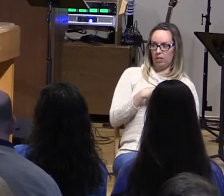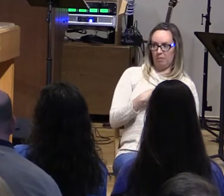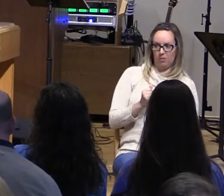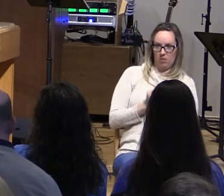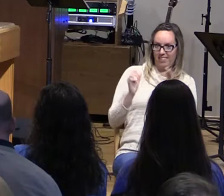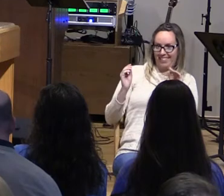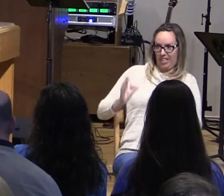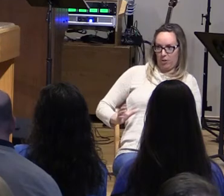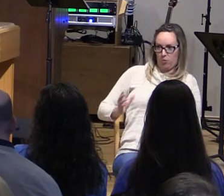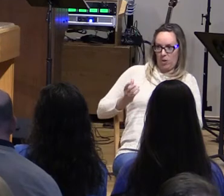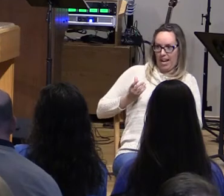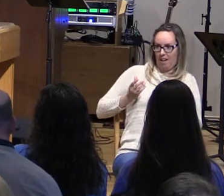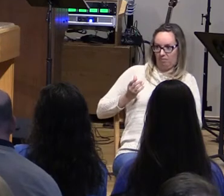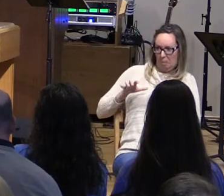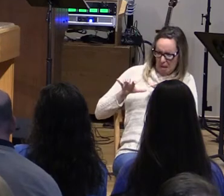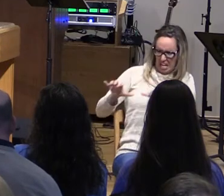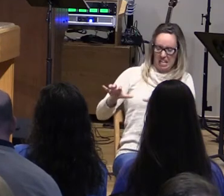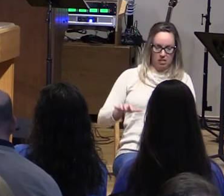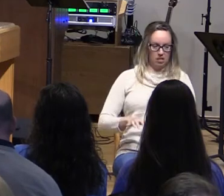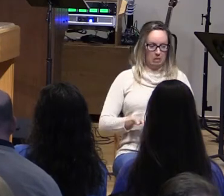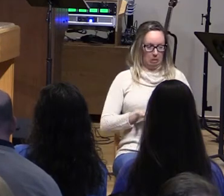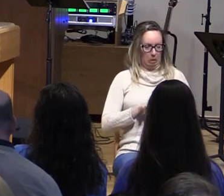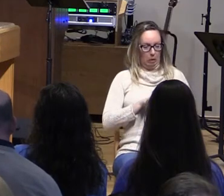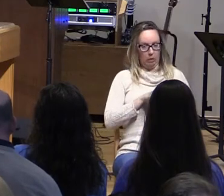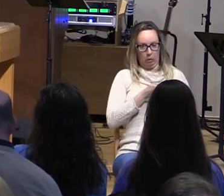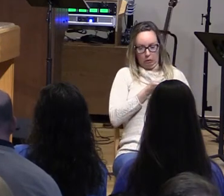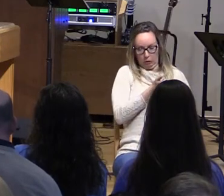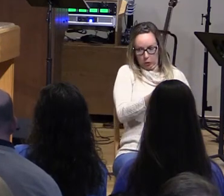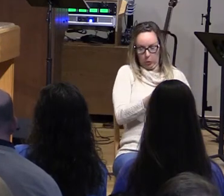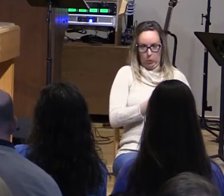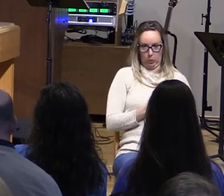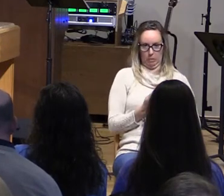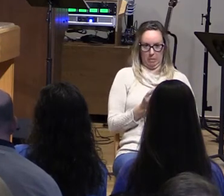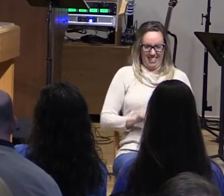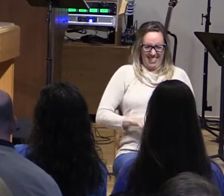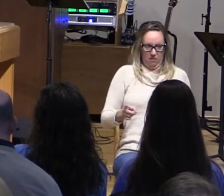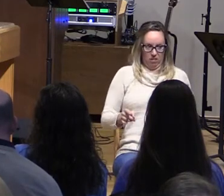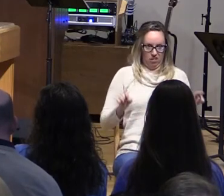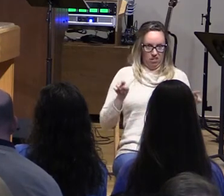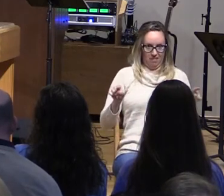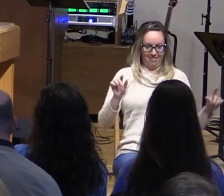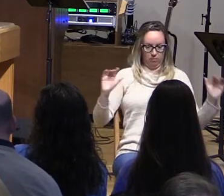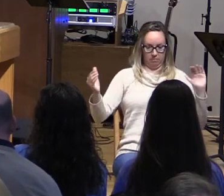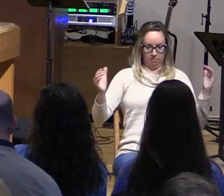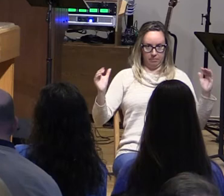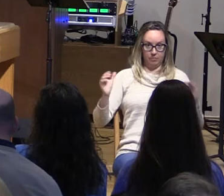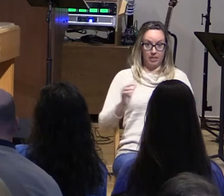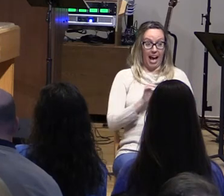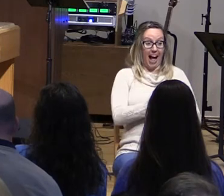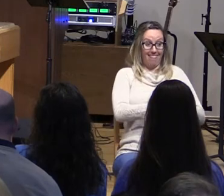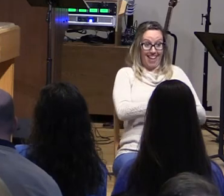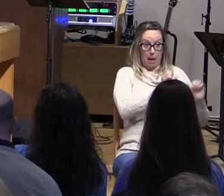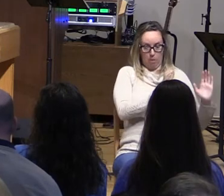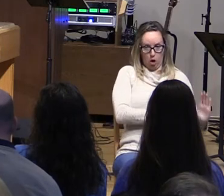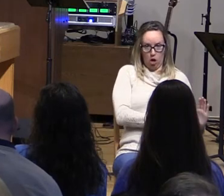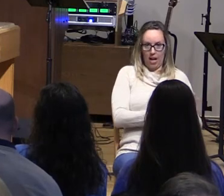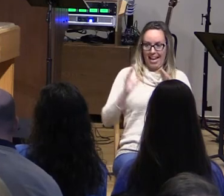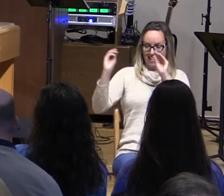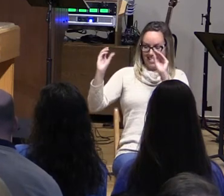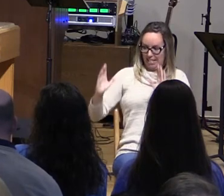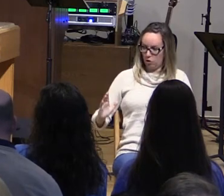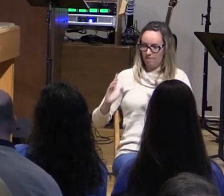teachers. But he's making a distinction. There's something very different about a teacher and a